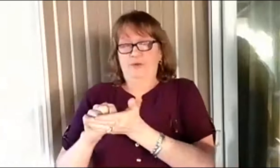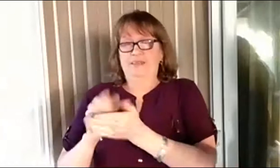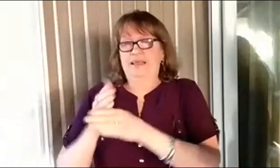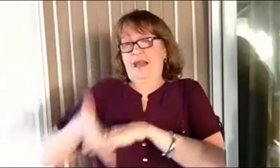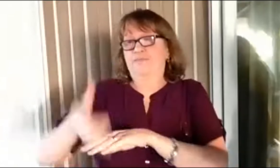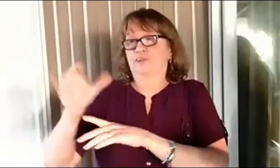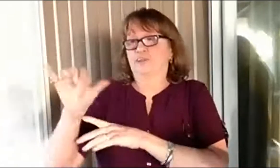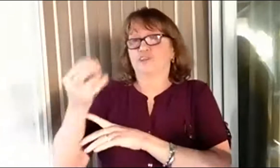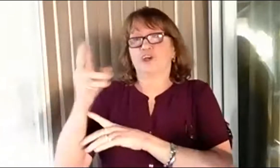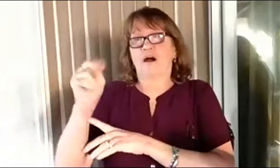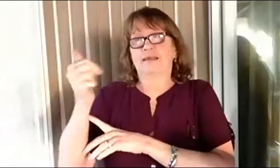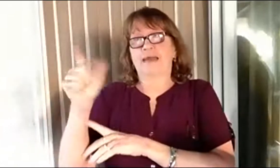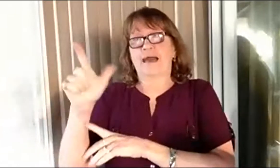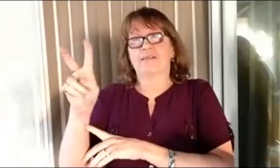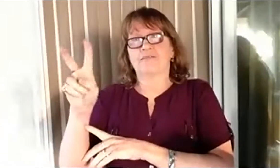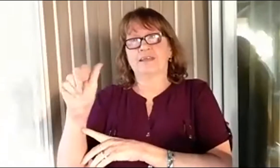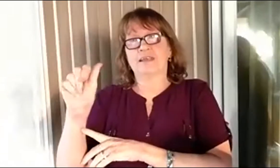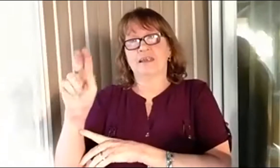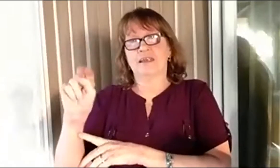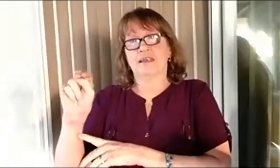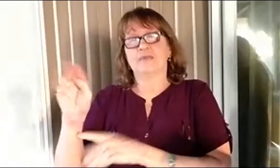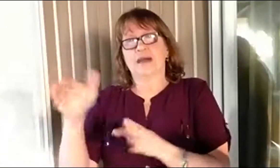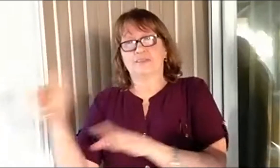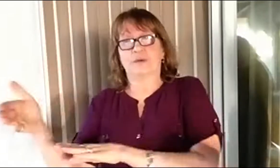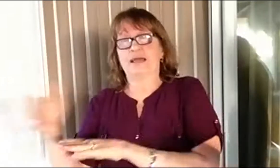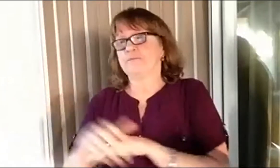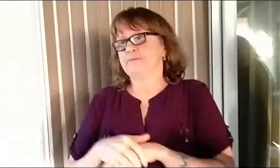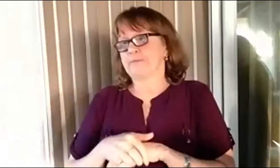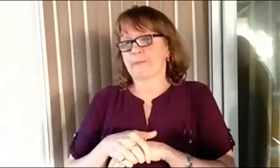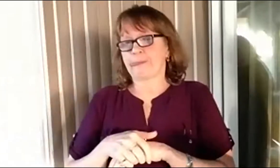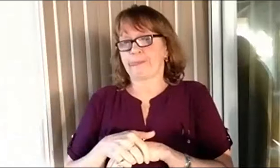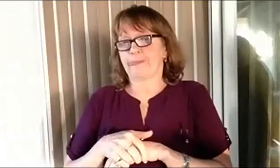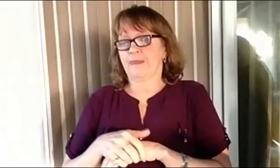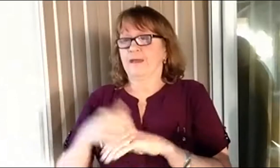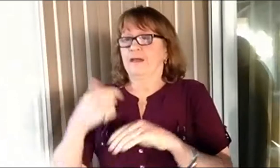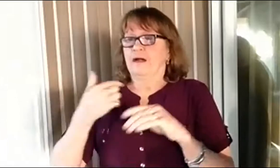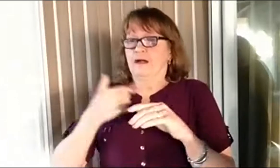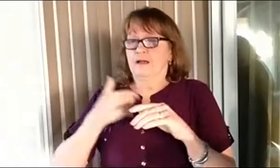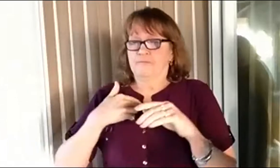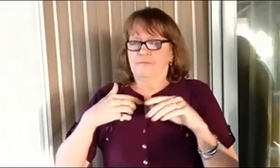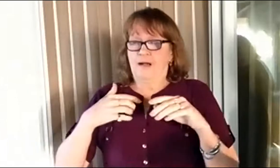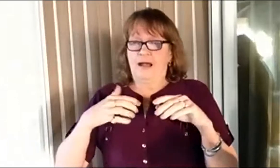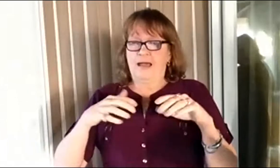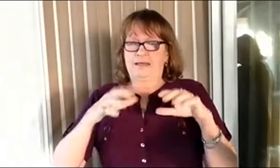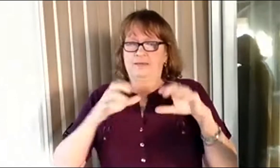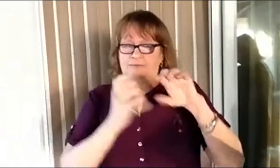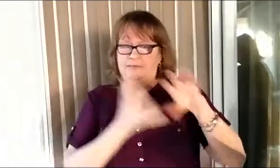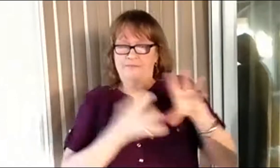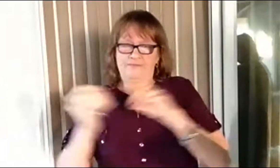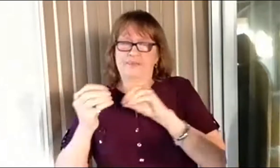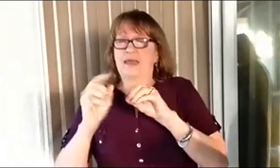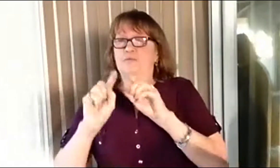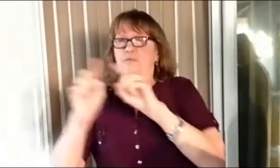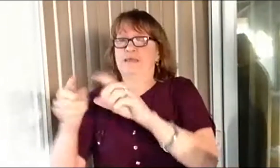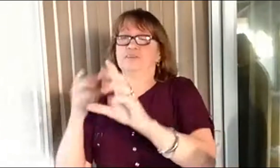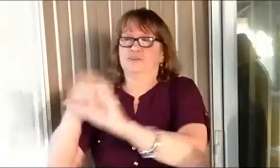away. printing after John Galvin passed away. Went back to graphic arts department and worked I with Mr. left